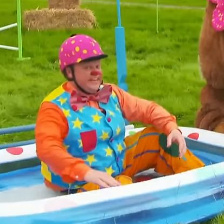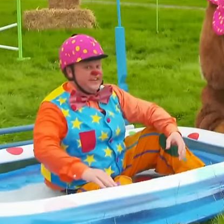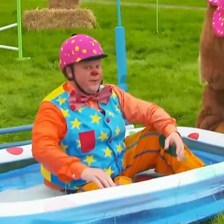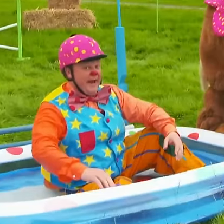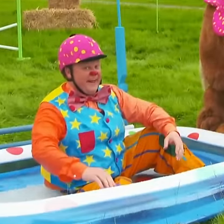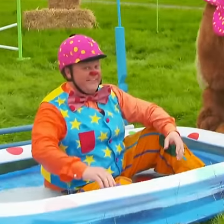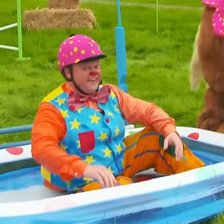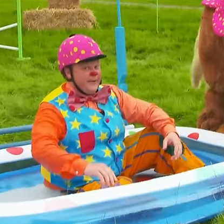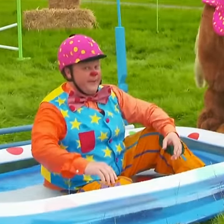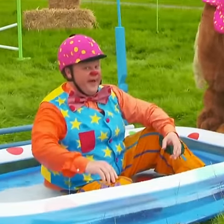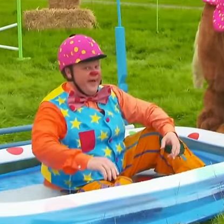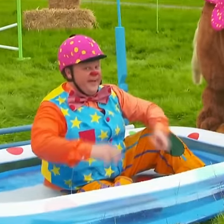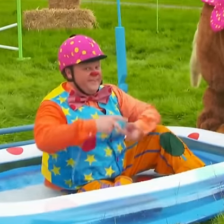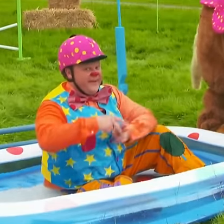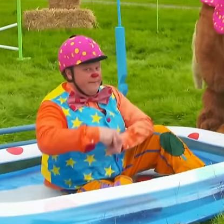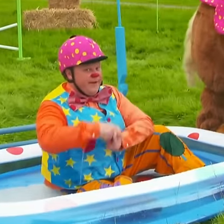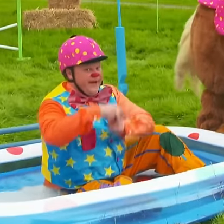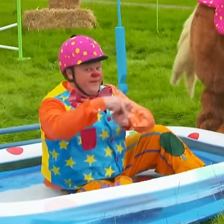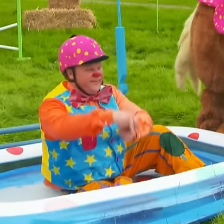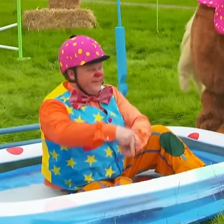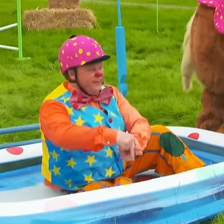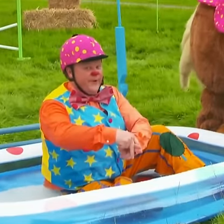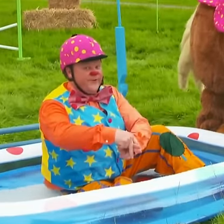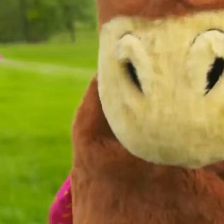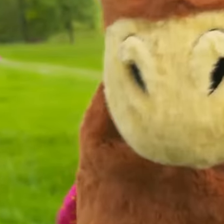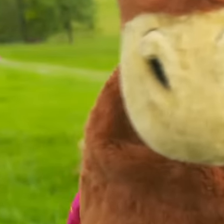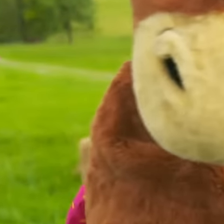you manage to jump over the water?